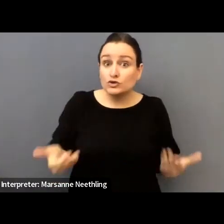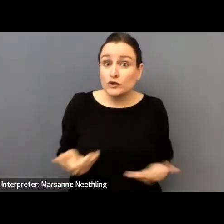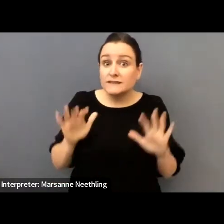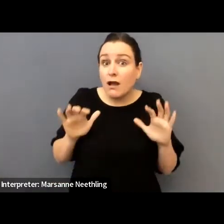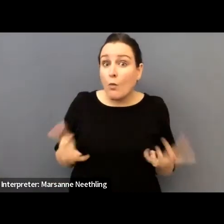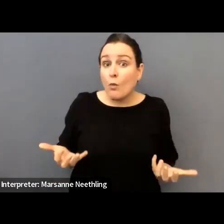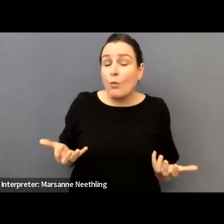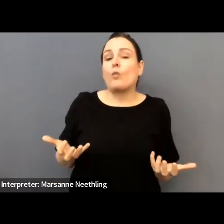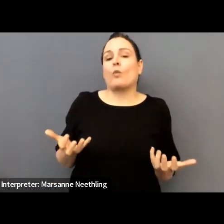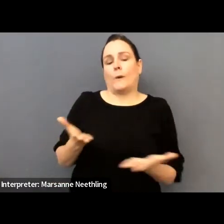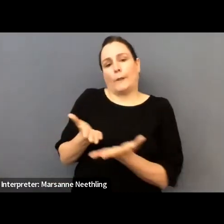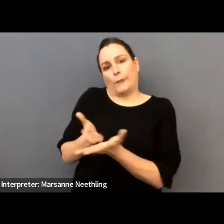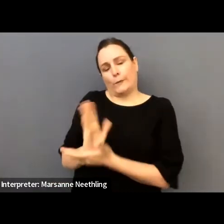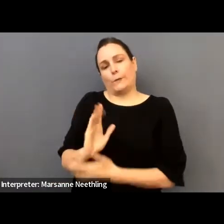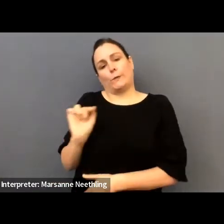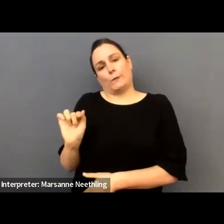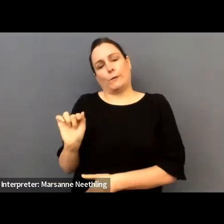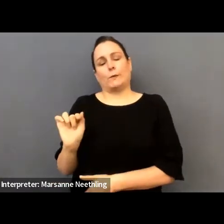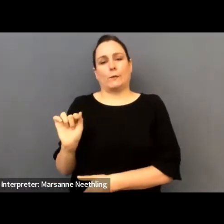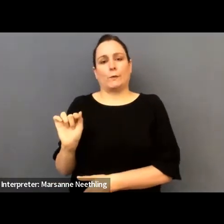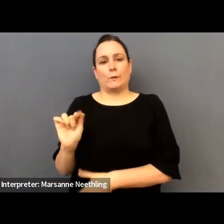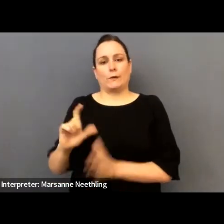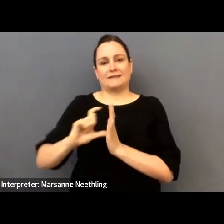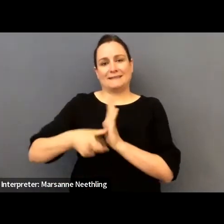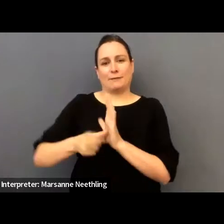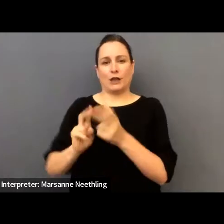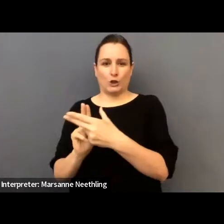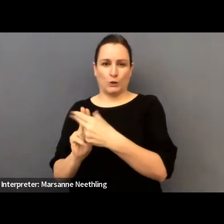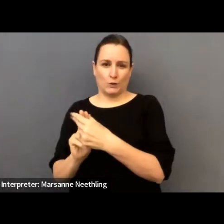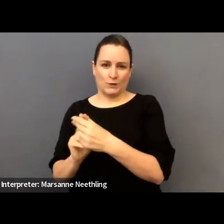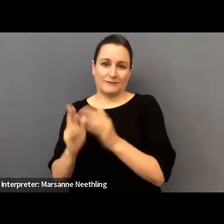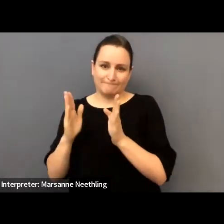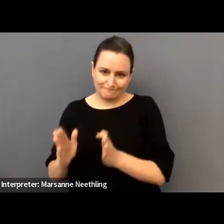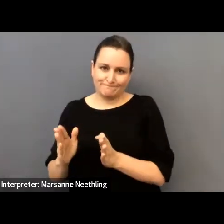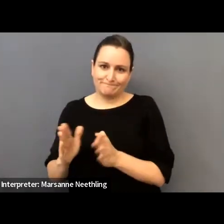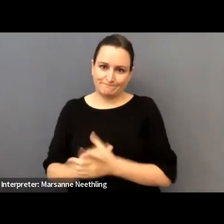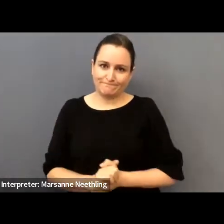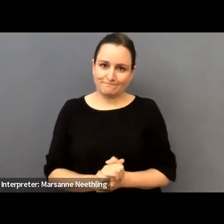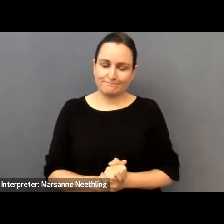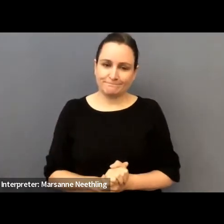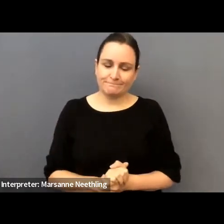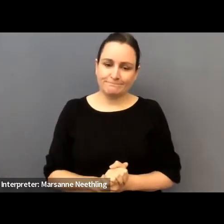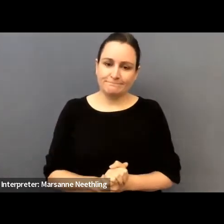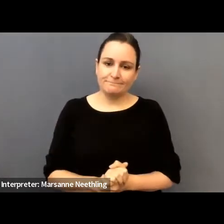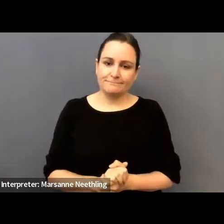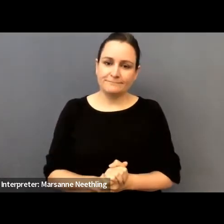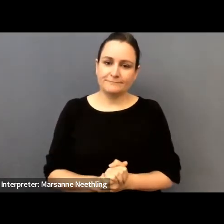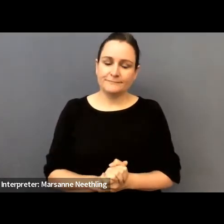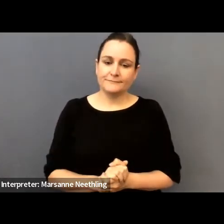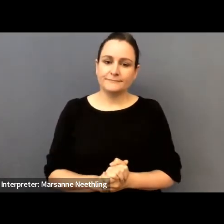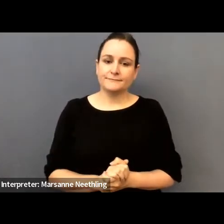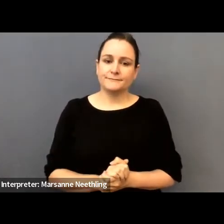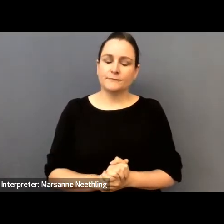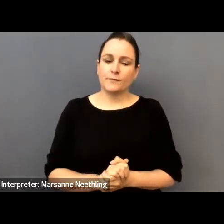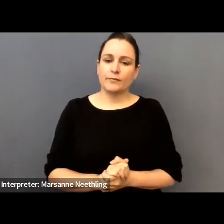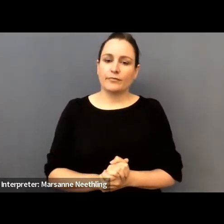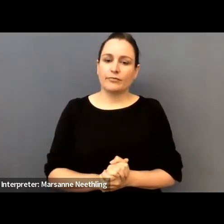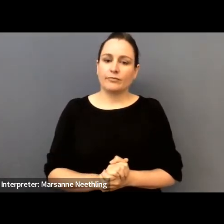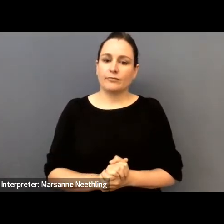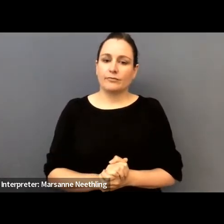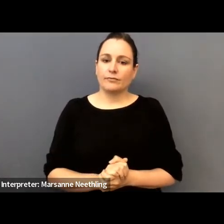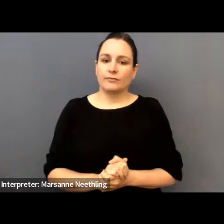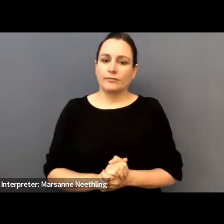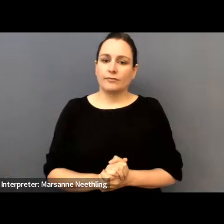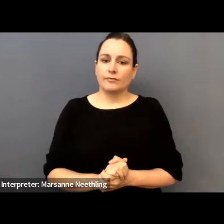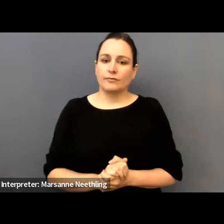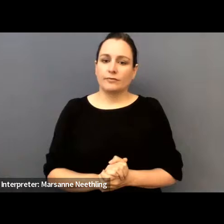institutions lie specifically at the disability units. And I